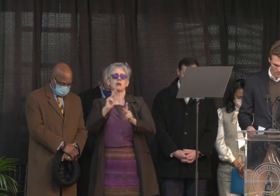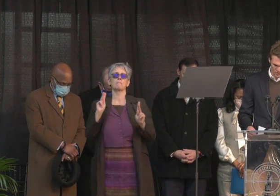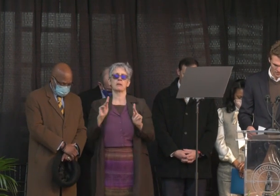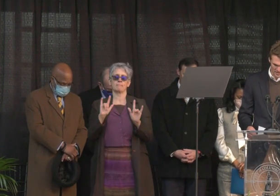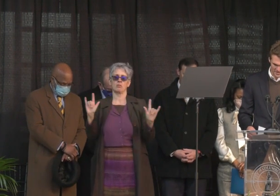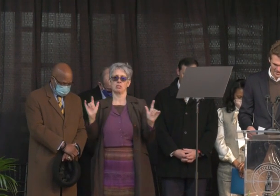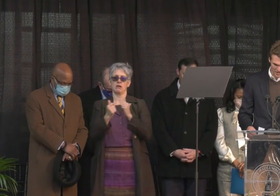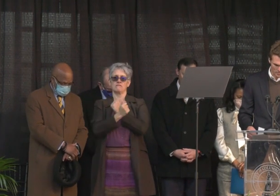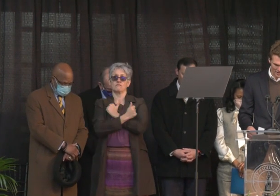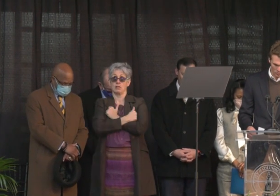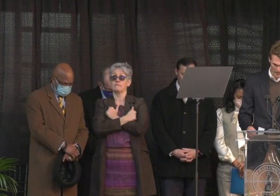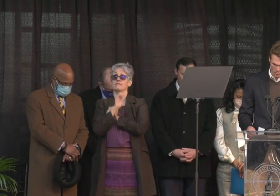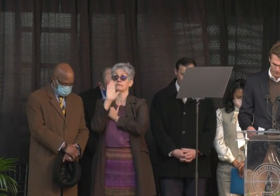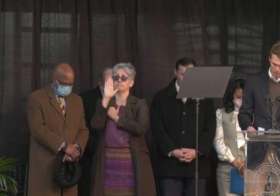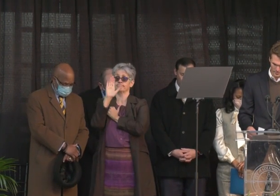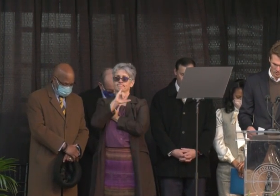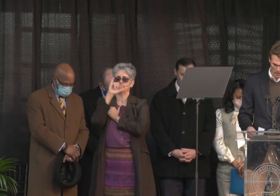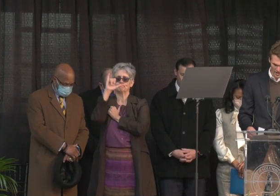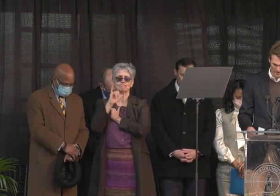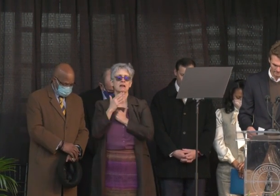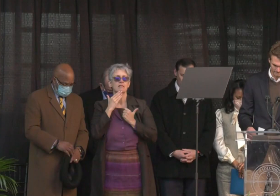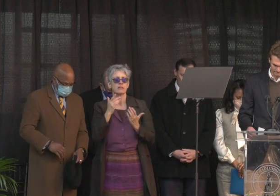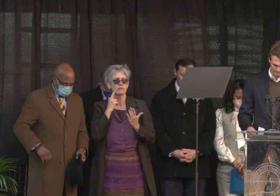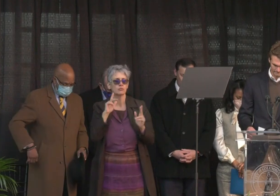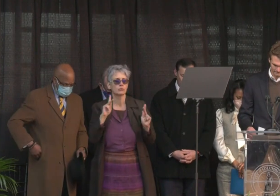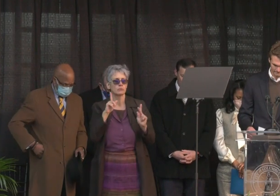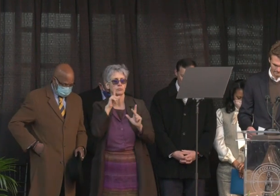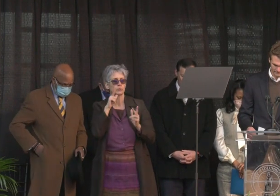all those who serve this city, no matter what uniform they wear.